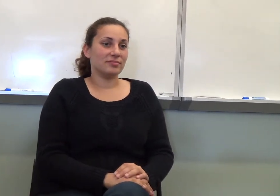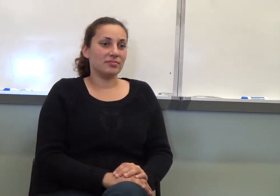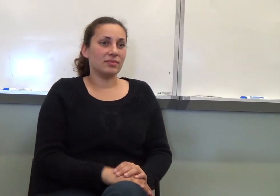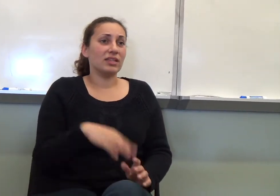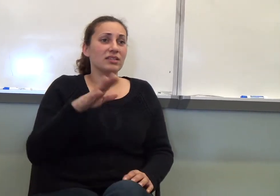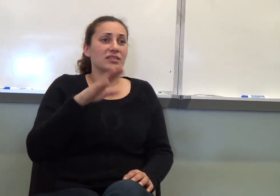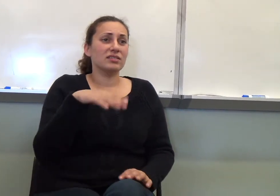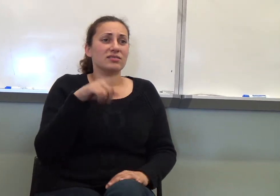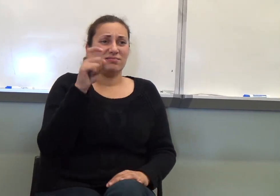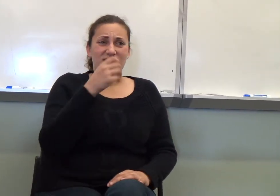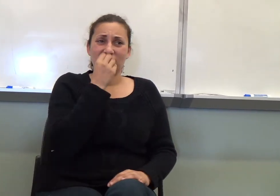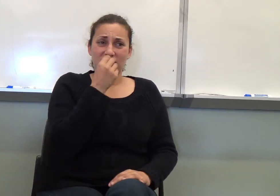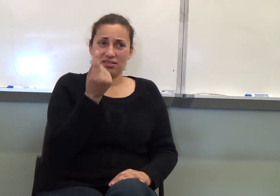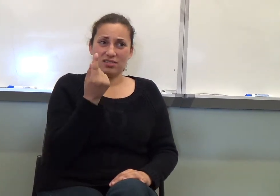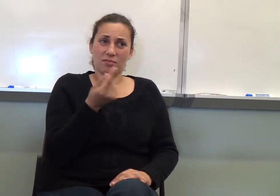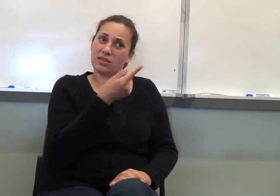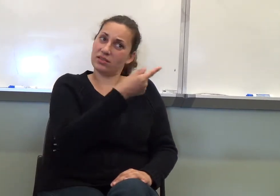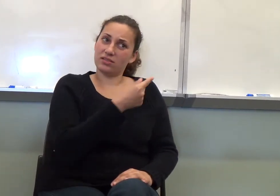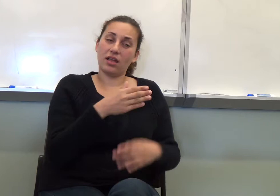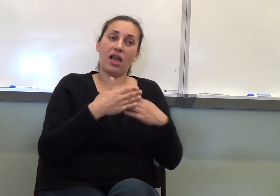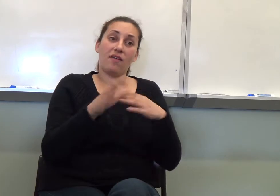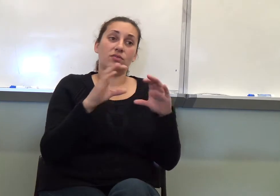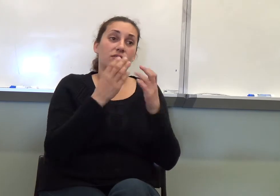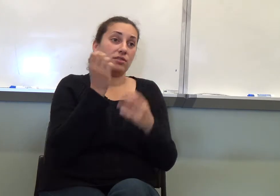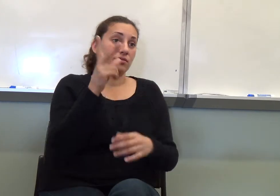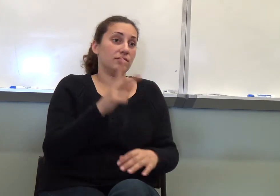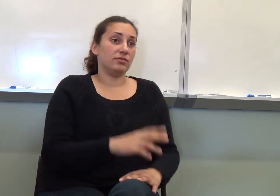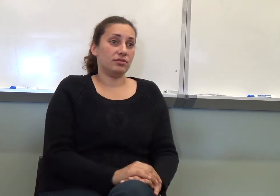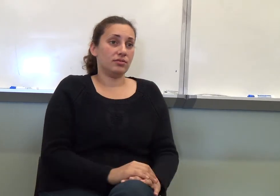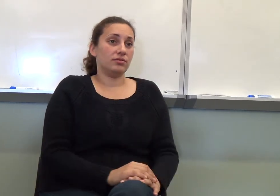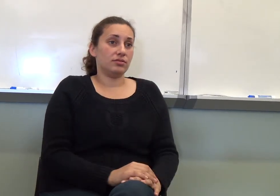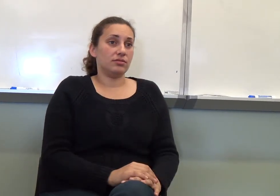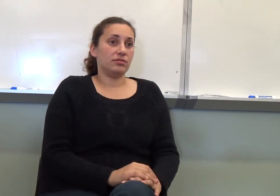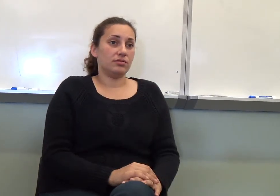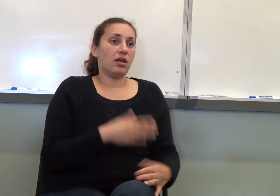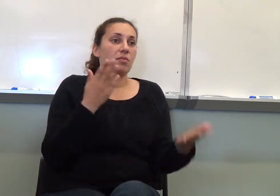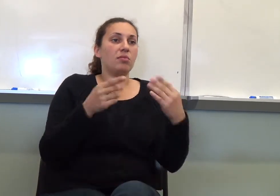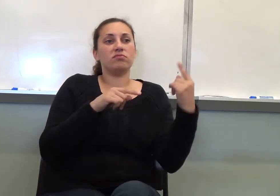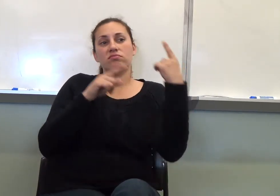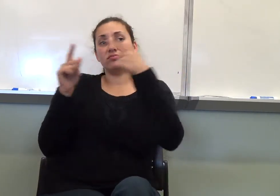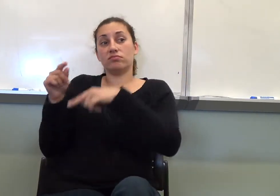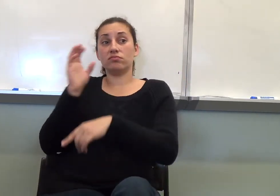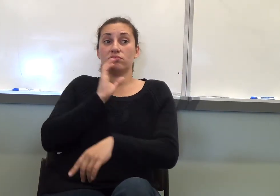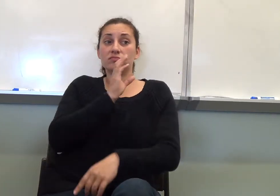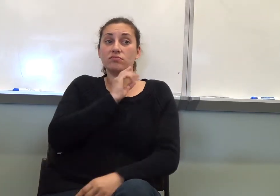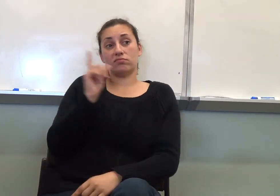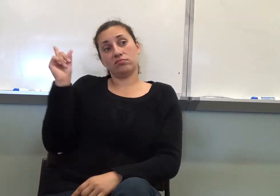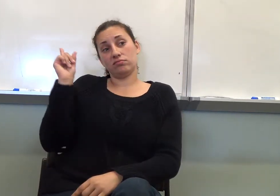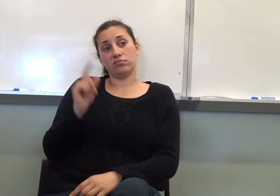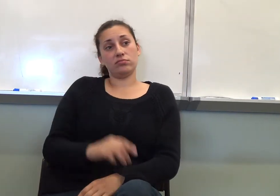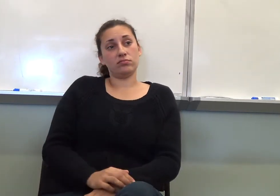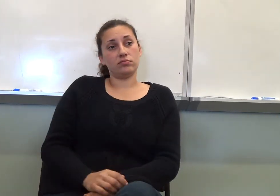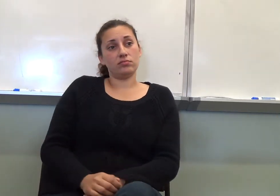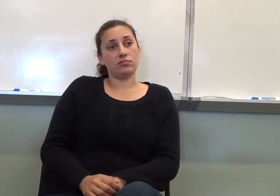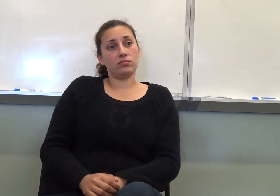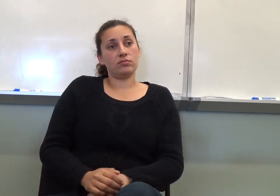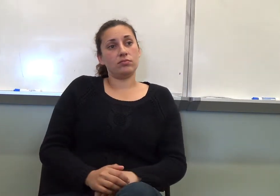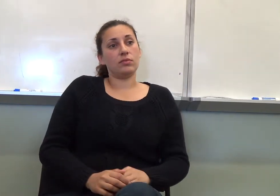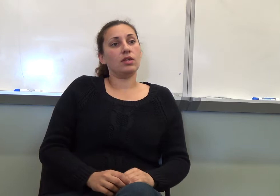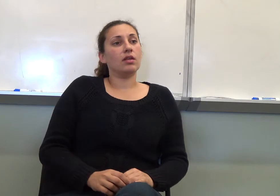And it happens. So therefore we have to be able to take care of that kind of situation. This is why people pay you money when you know math. You know